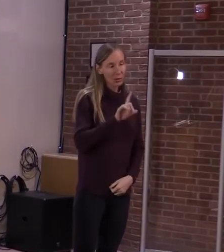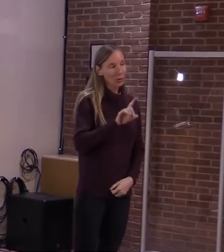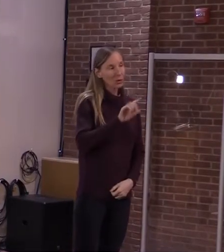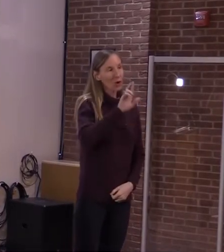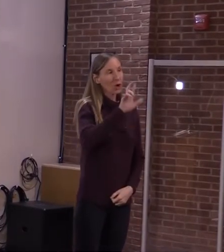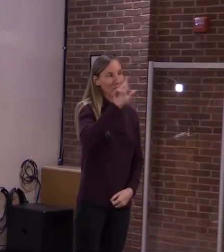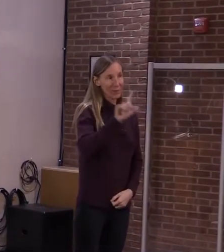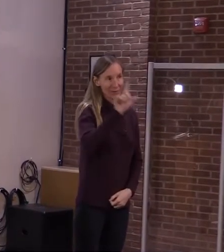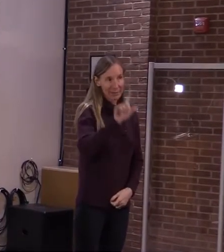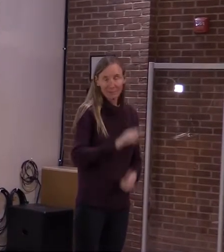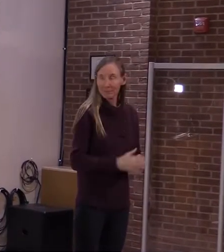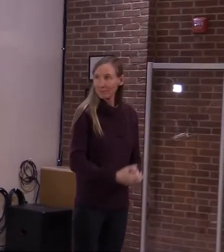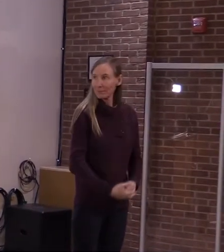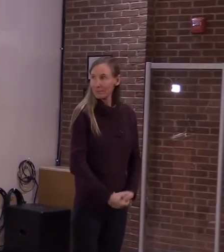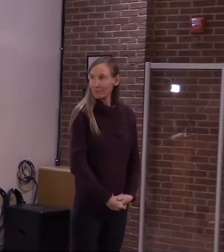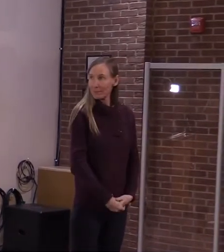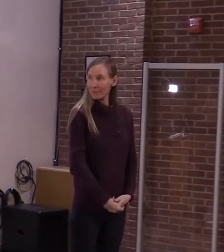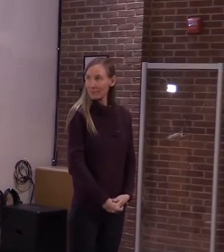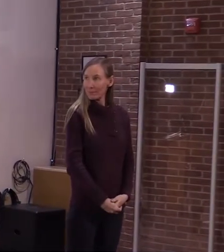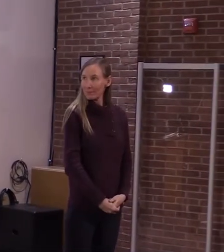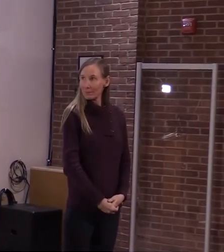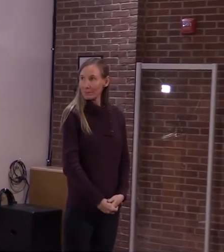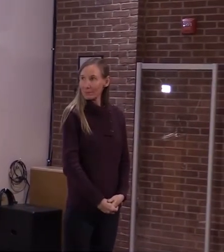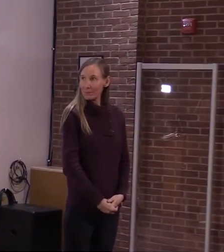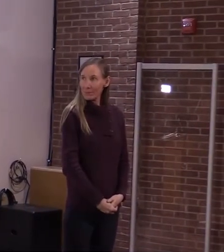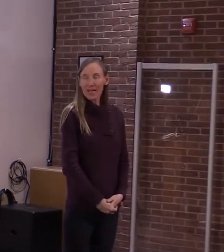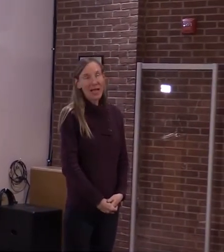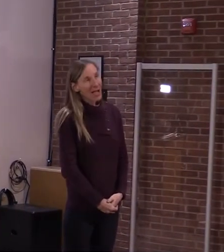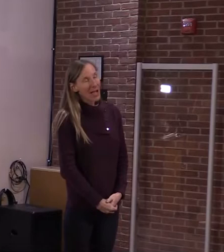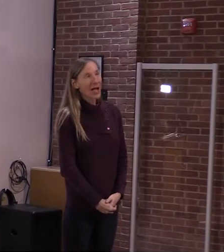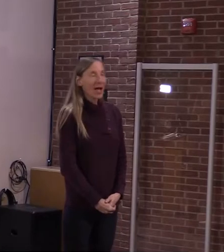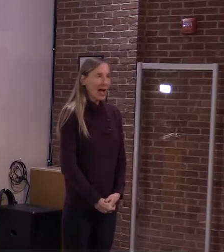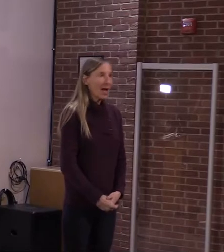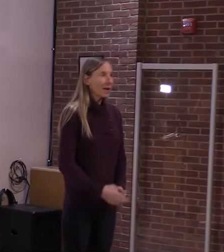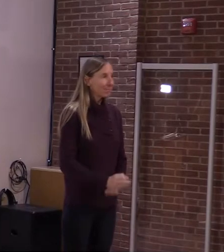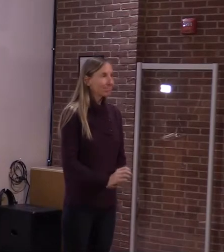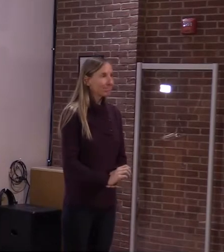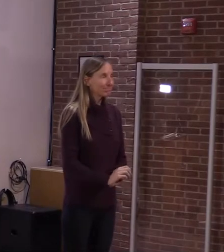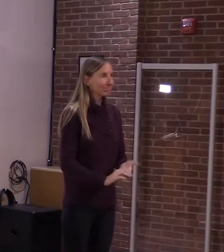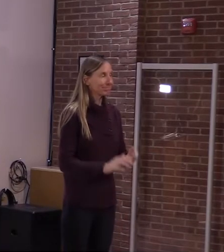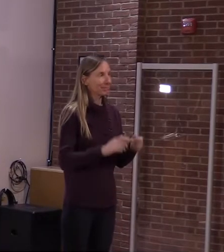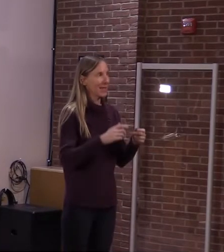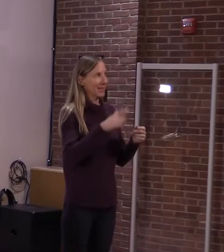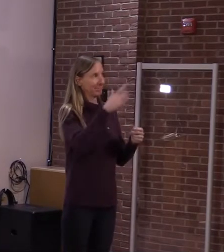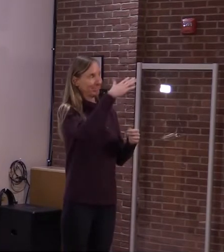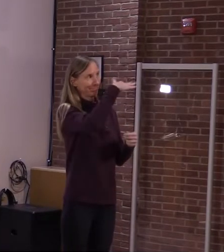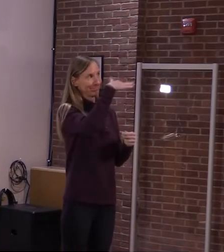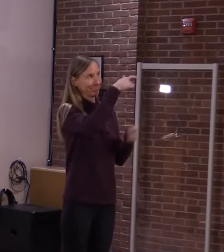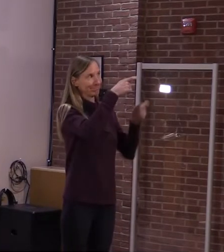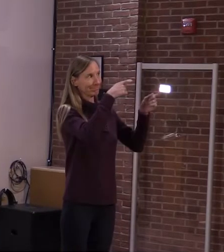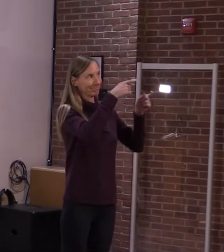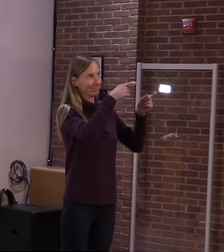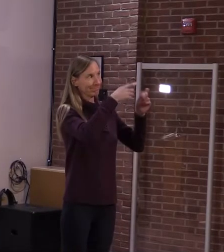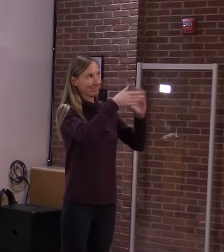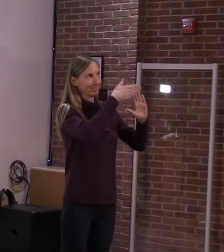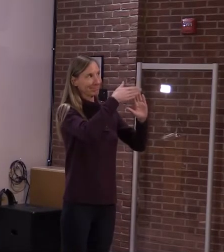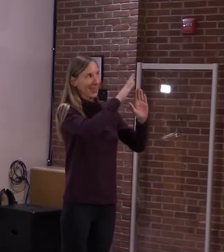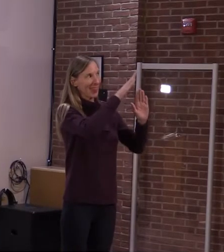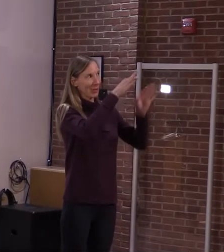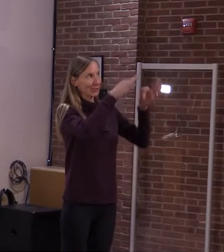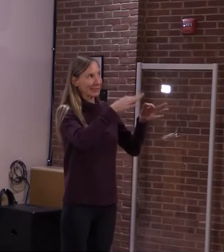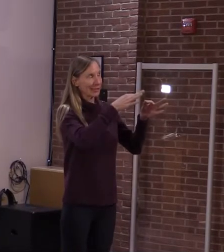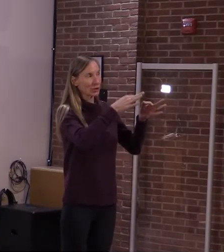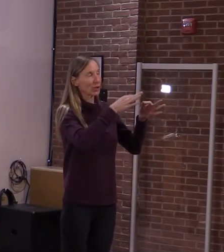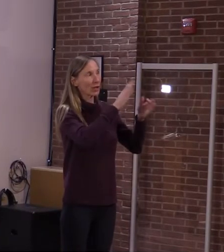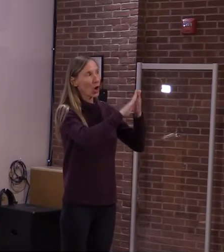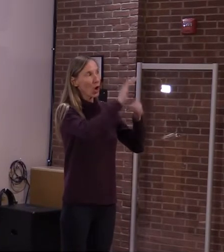Yes, and that's one of those sort of administrative operational decisions that campuses on their own make